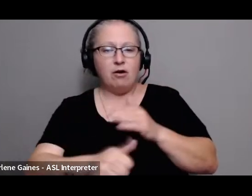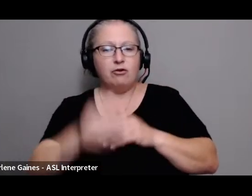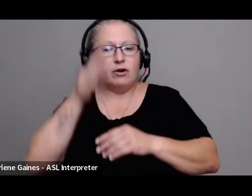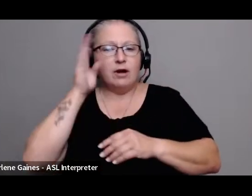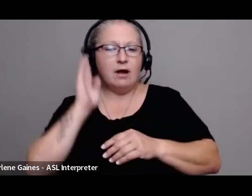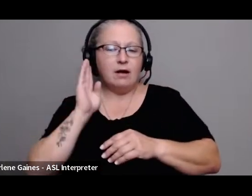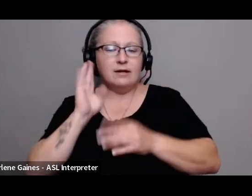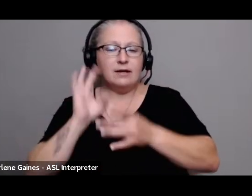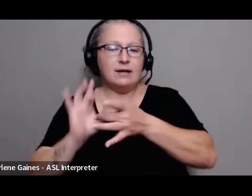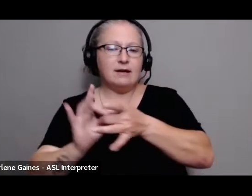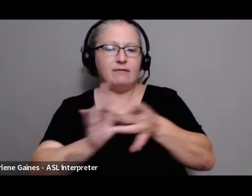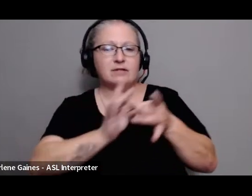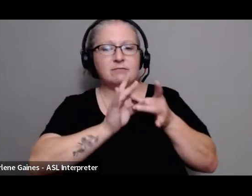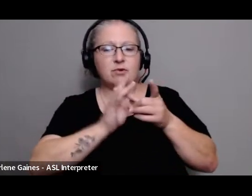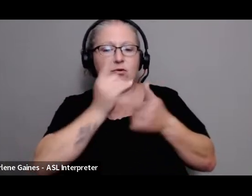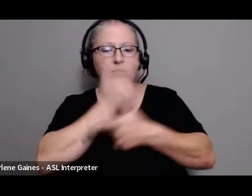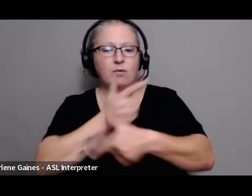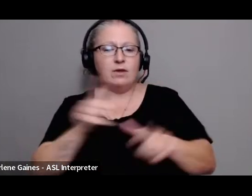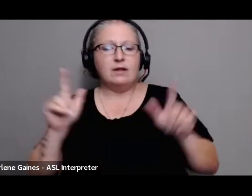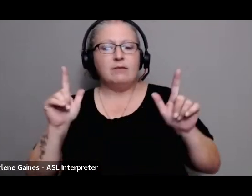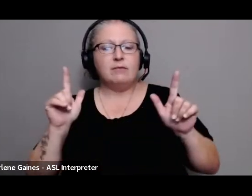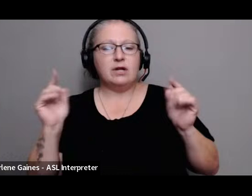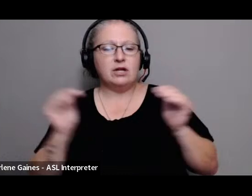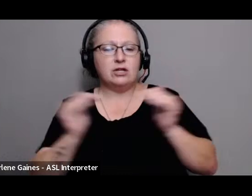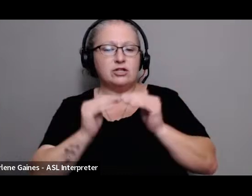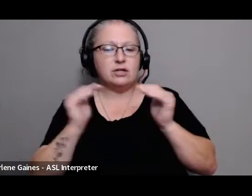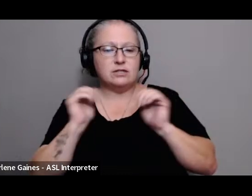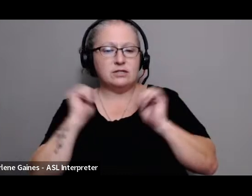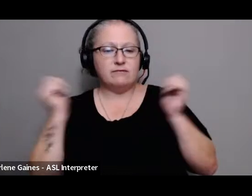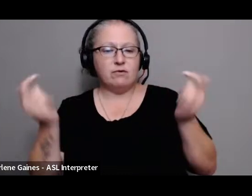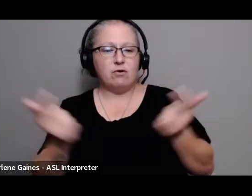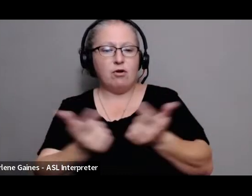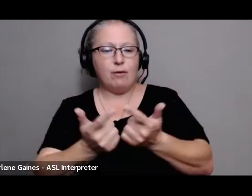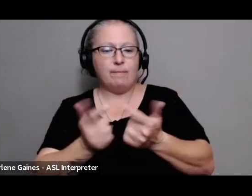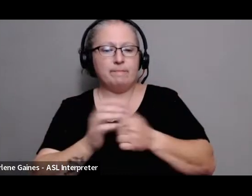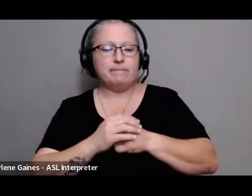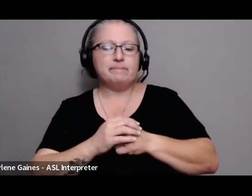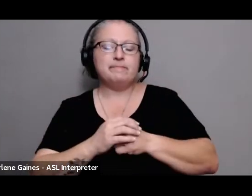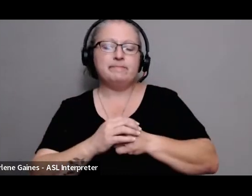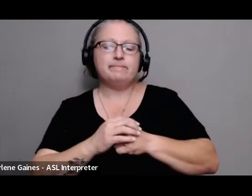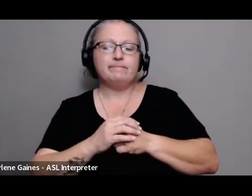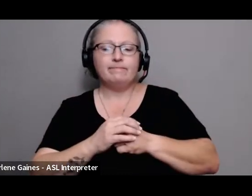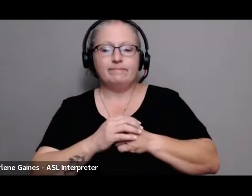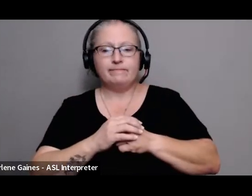under God, indivisible, with liberty and justice for all.